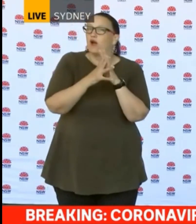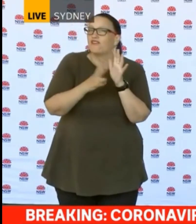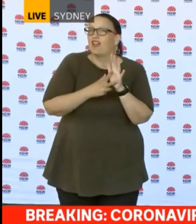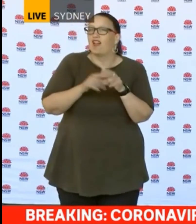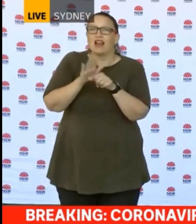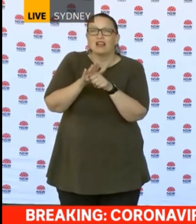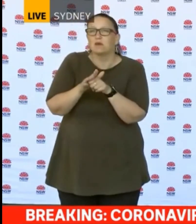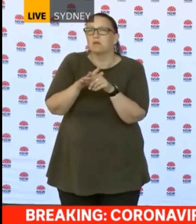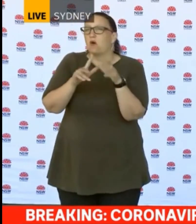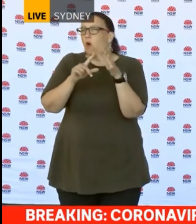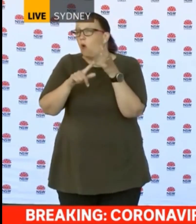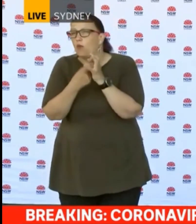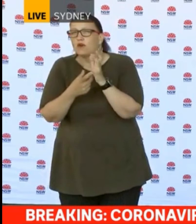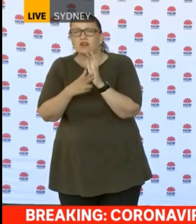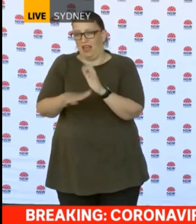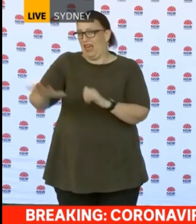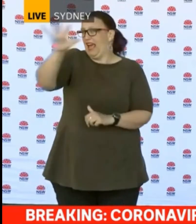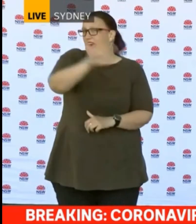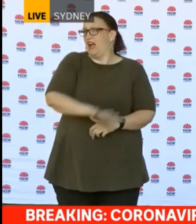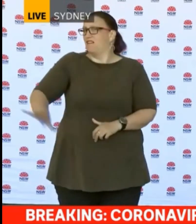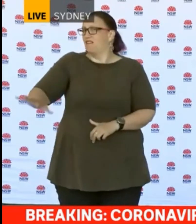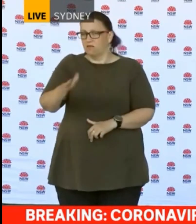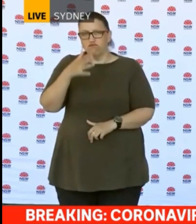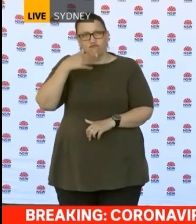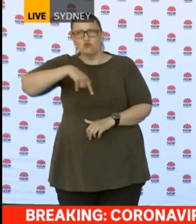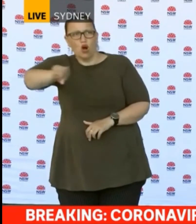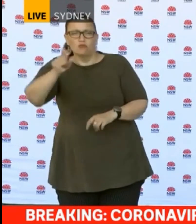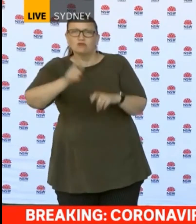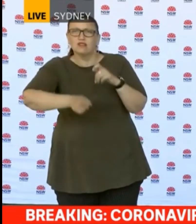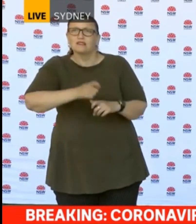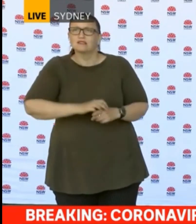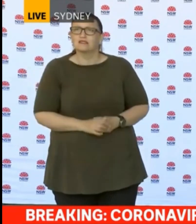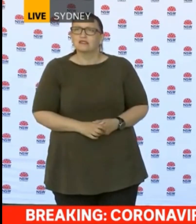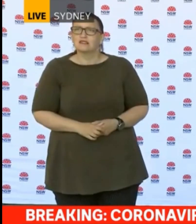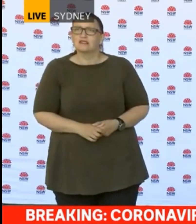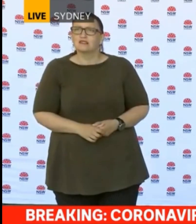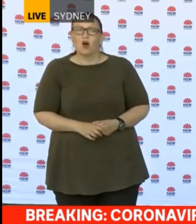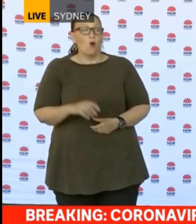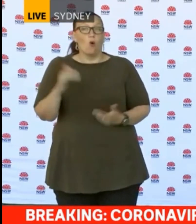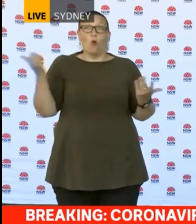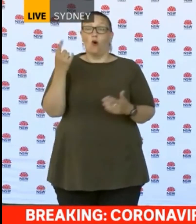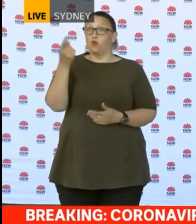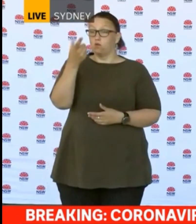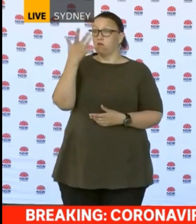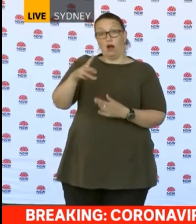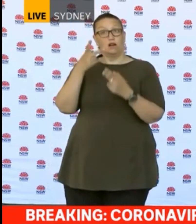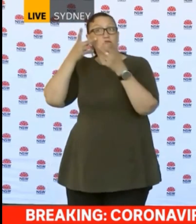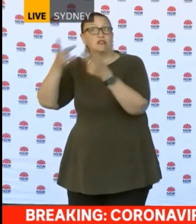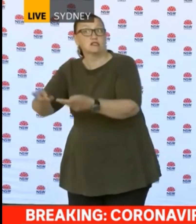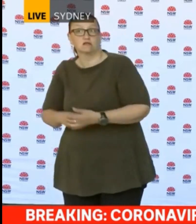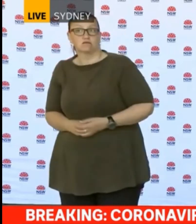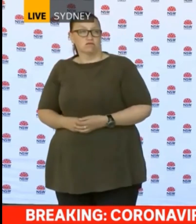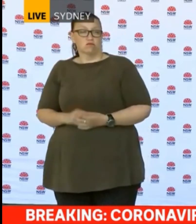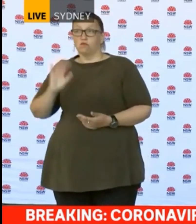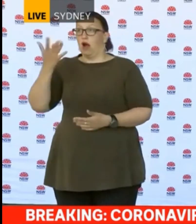mildest of symptoms. But that applies to all of us across the state, because you may unintentionally have come into contact with someone who lives in those communities, or work with someone, or